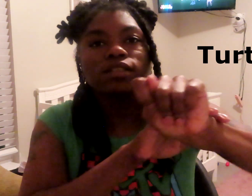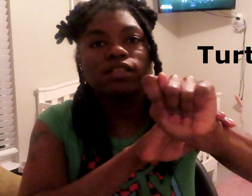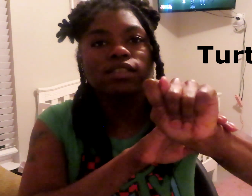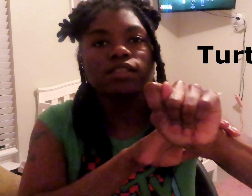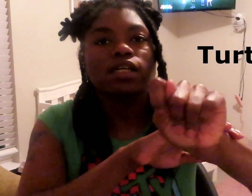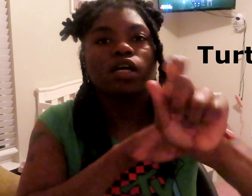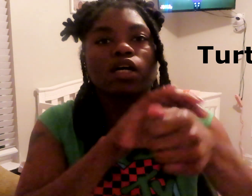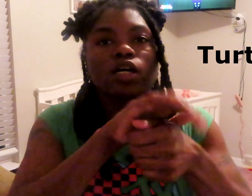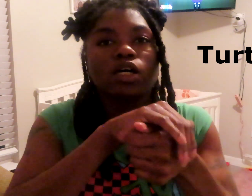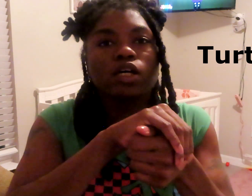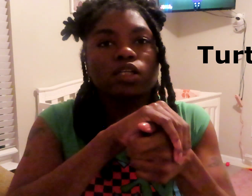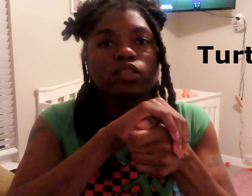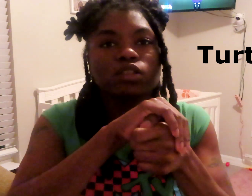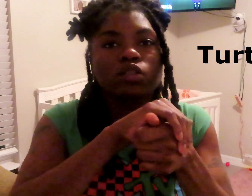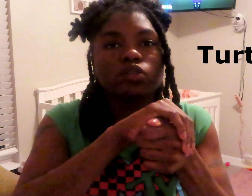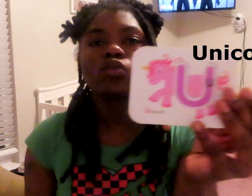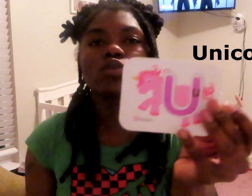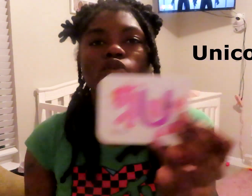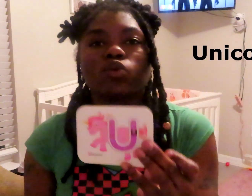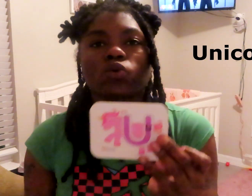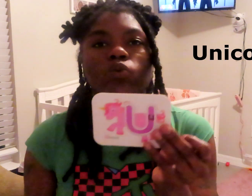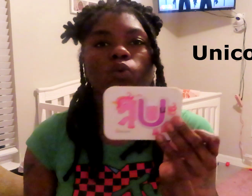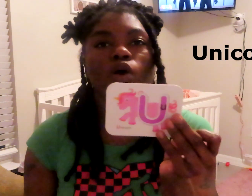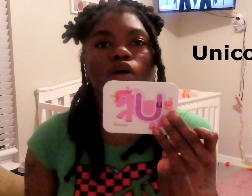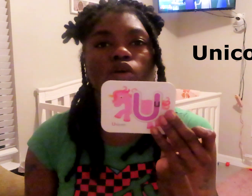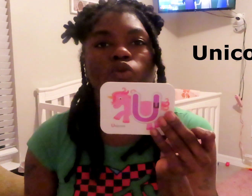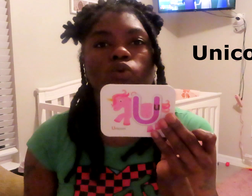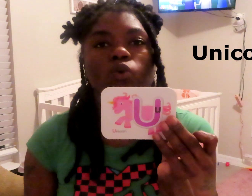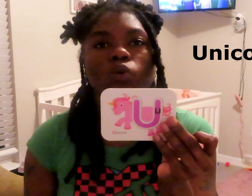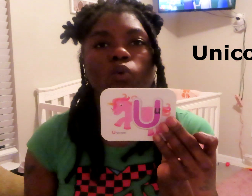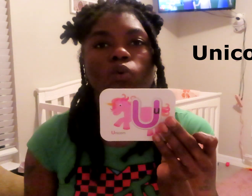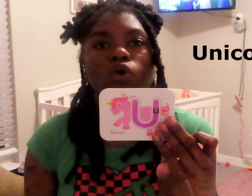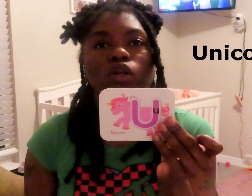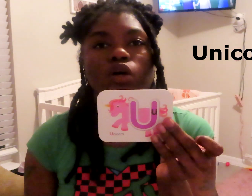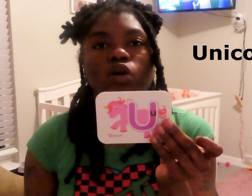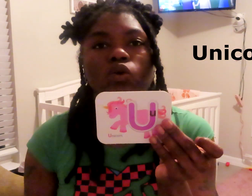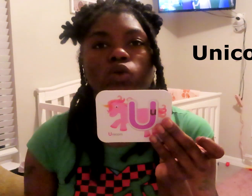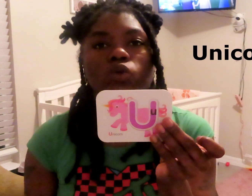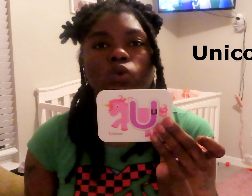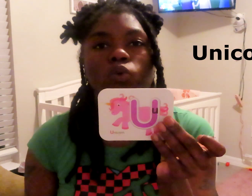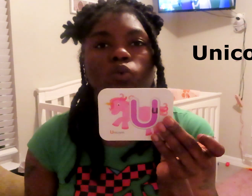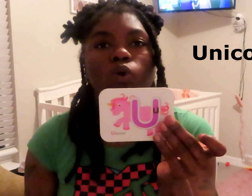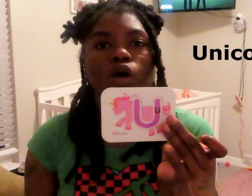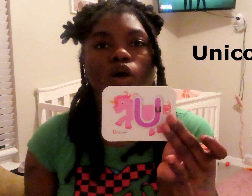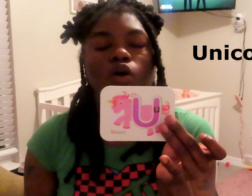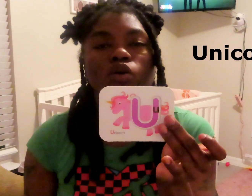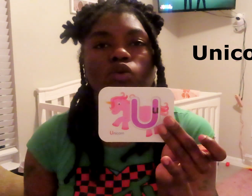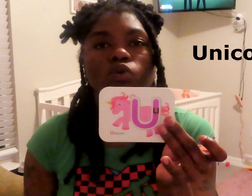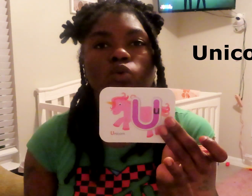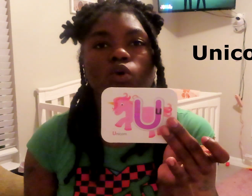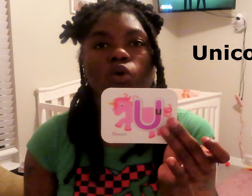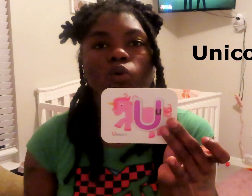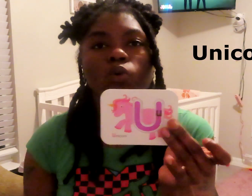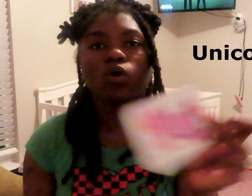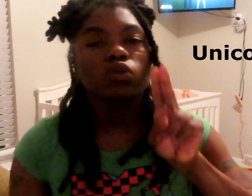T. Turtle. U. Unicorn. U. Unicorn.